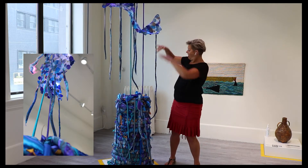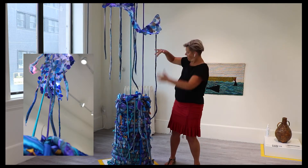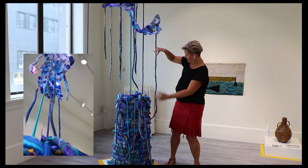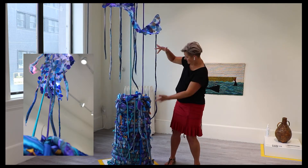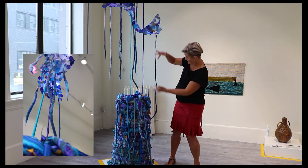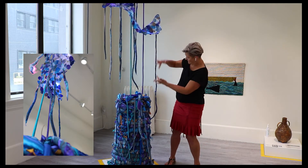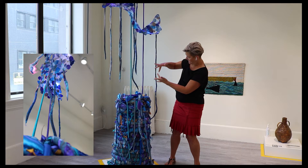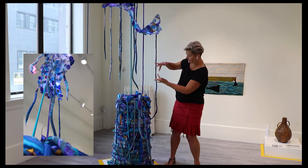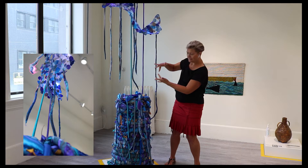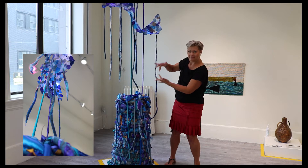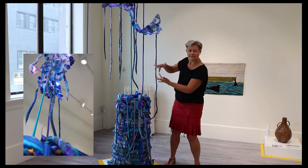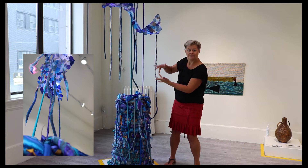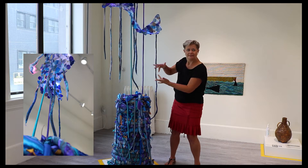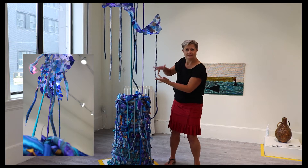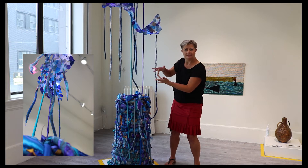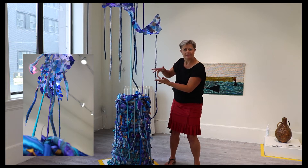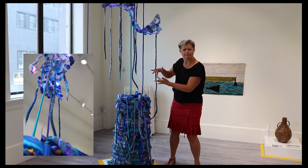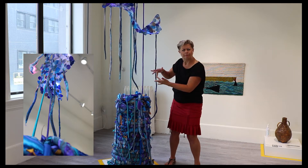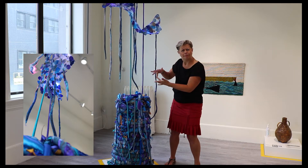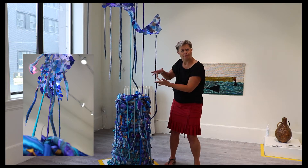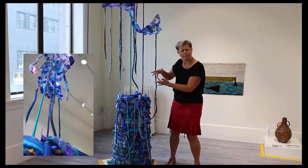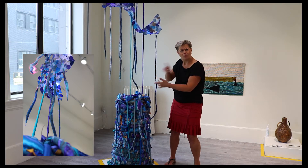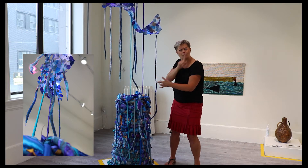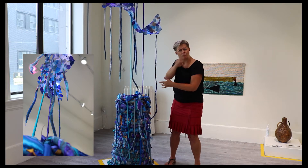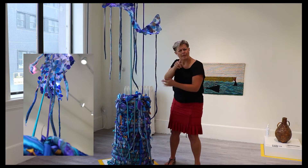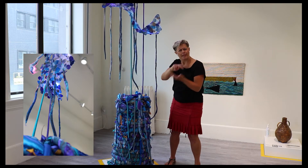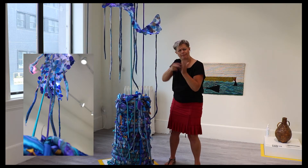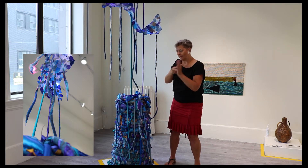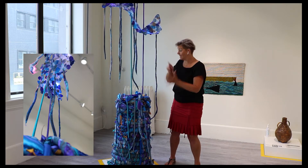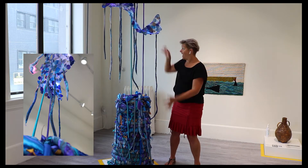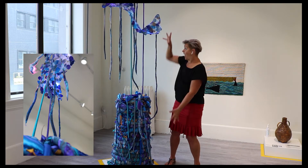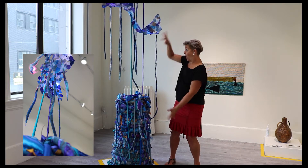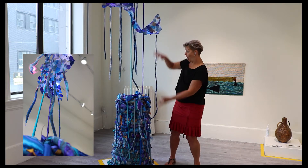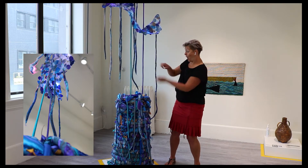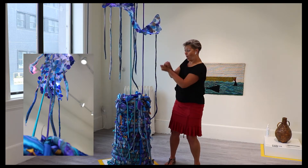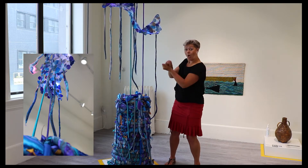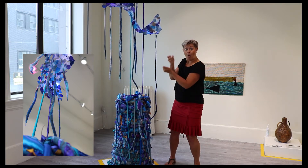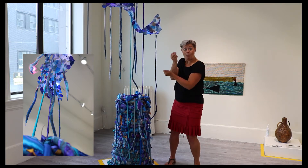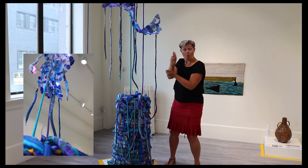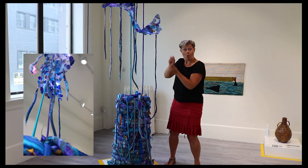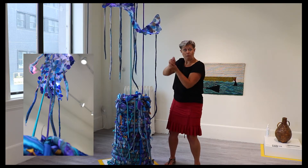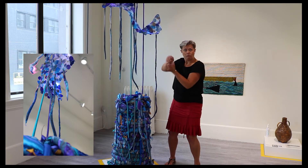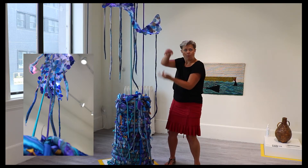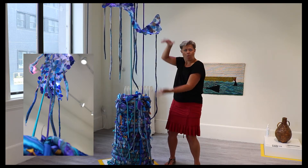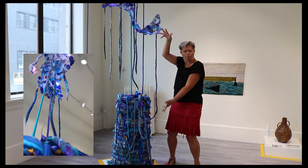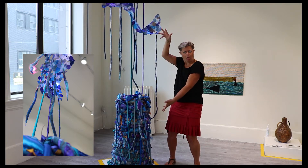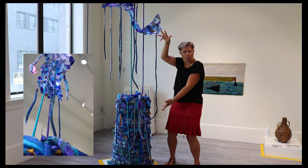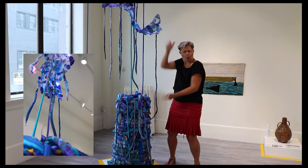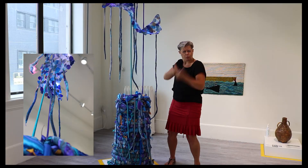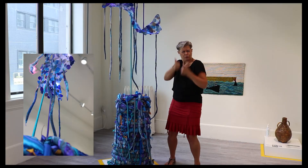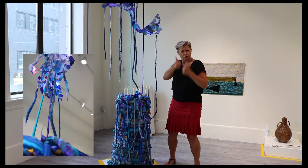coiled base. You may not be sure if the sculpture is coming together or falling apart.